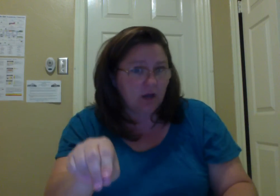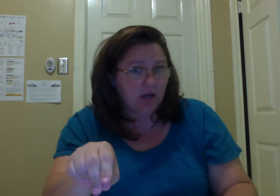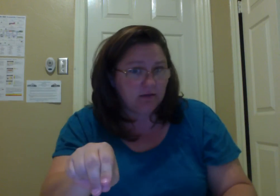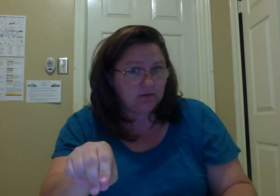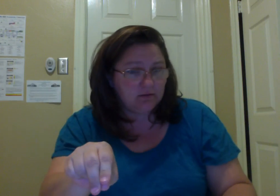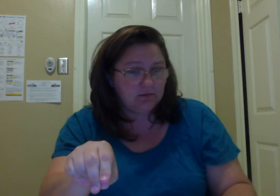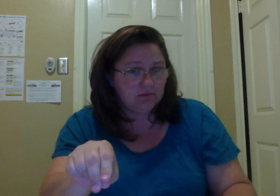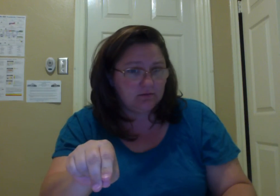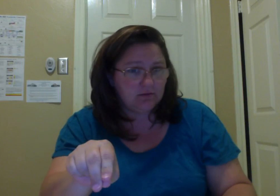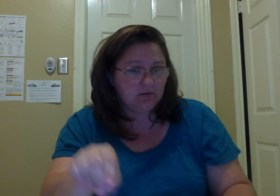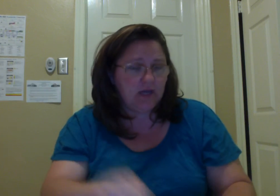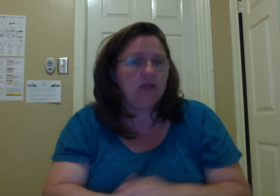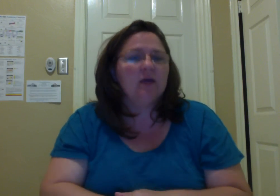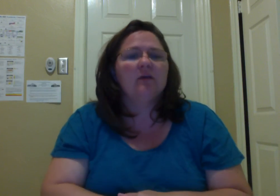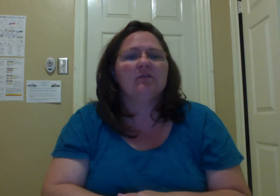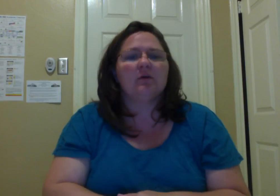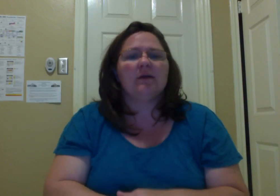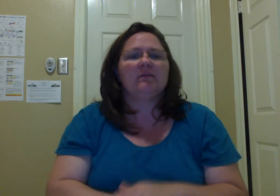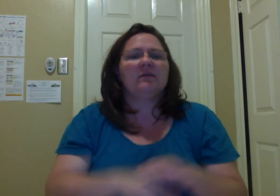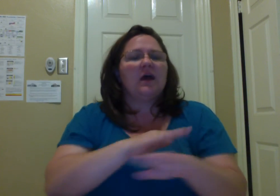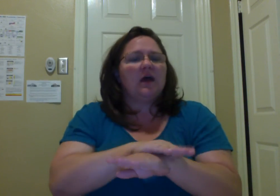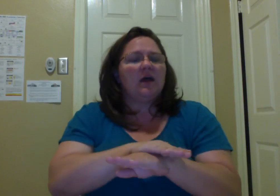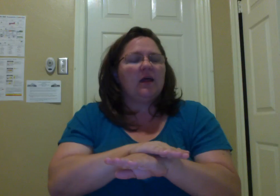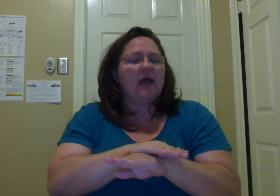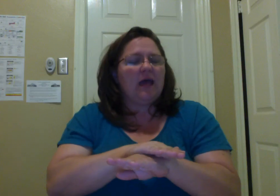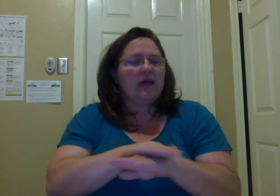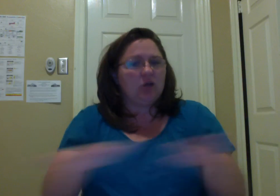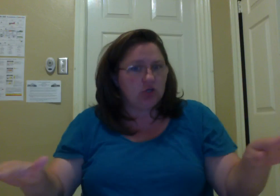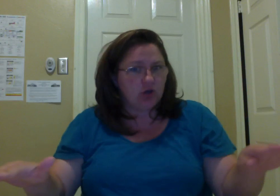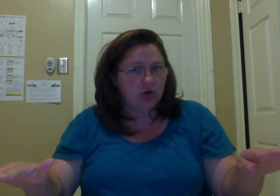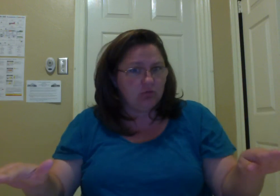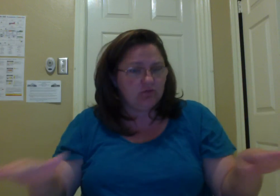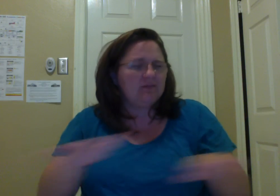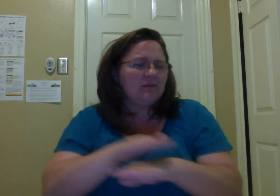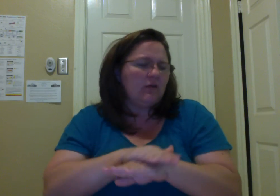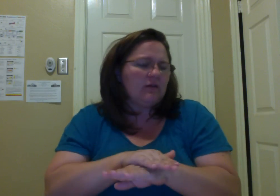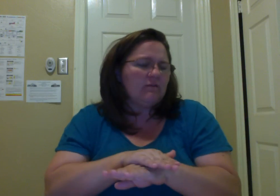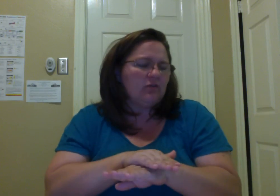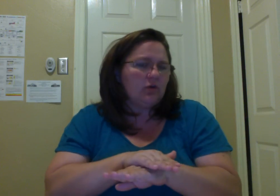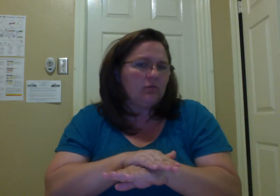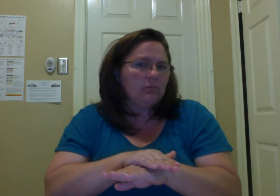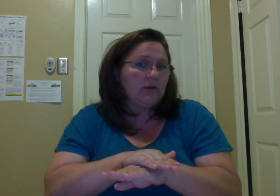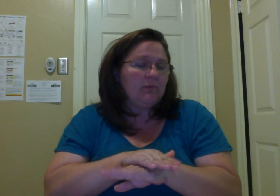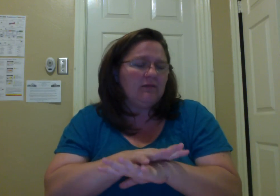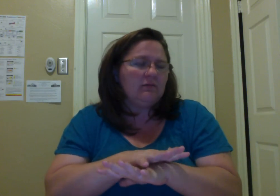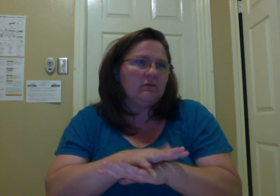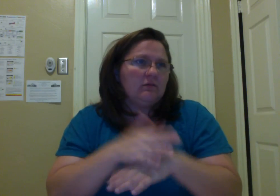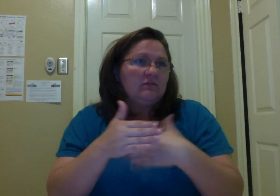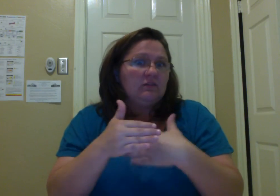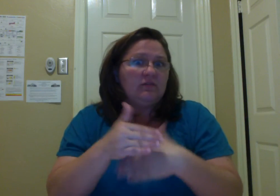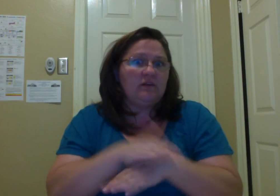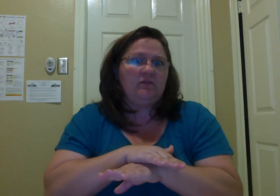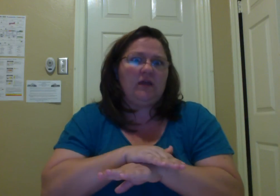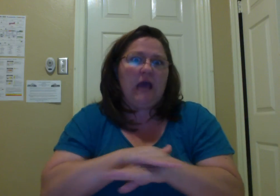not, okay? So it's don't. This is another sign for don't, but it means definitively. I